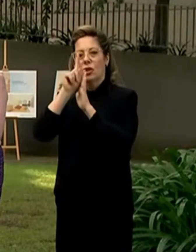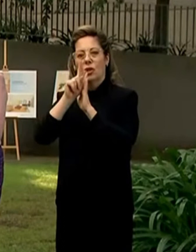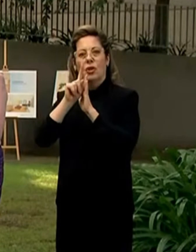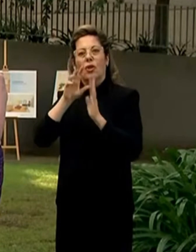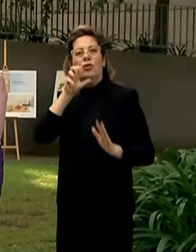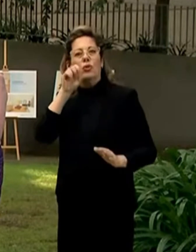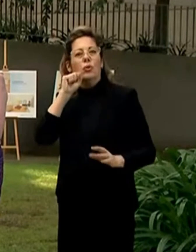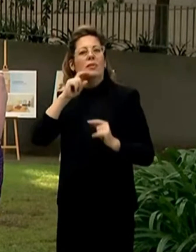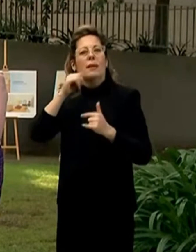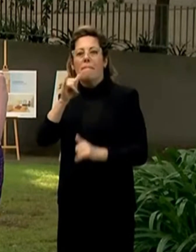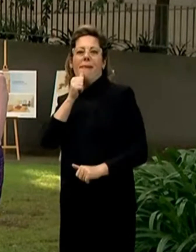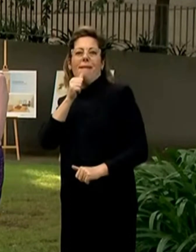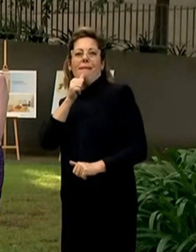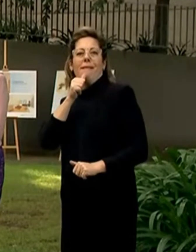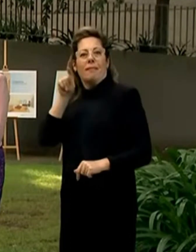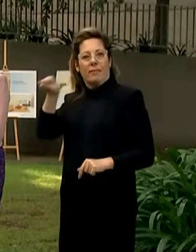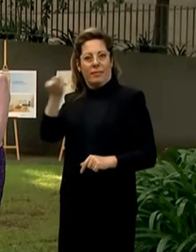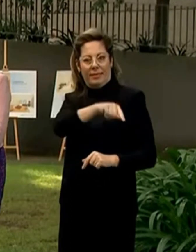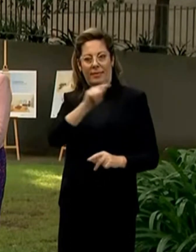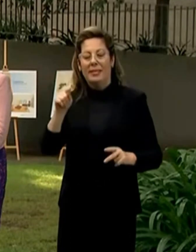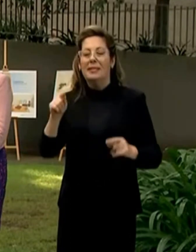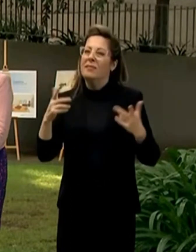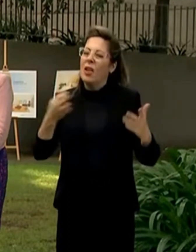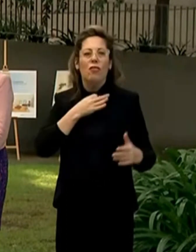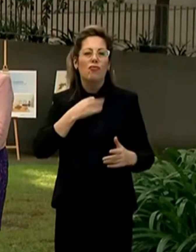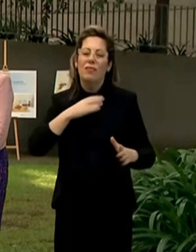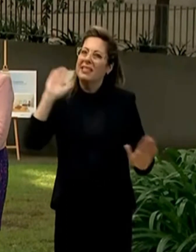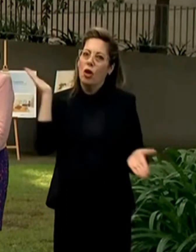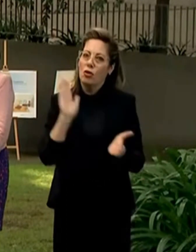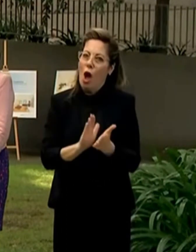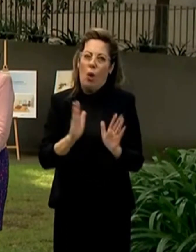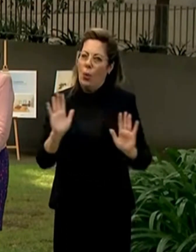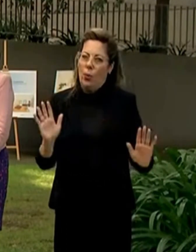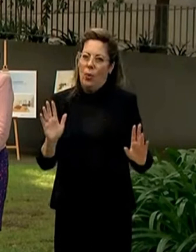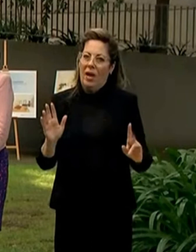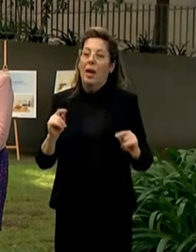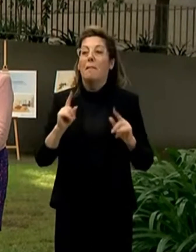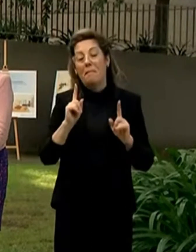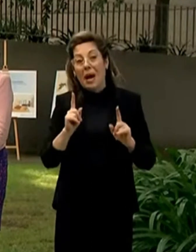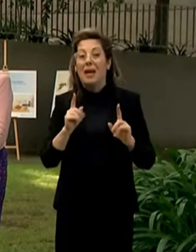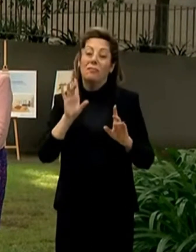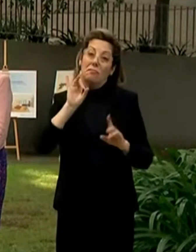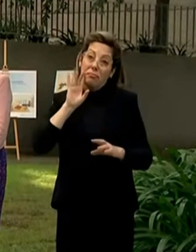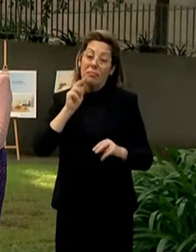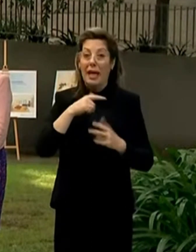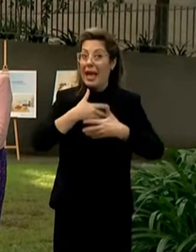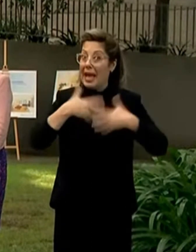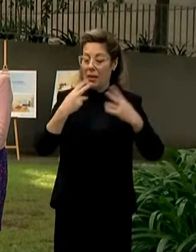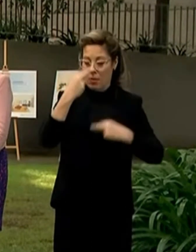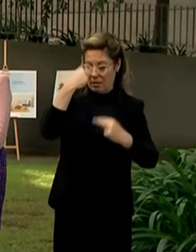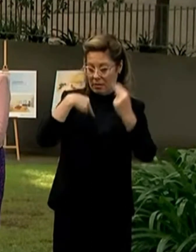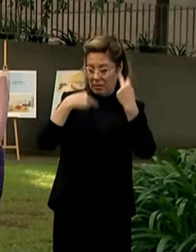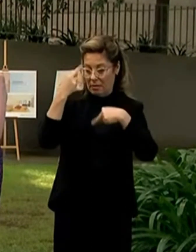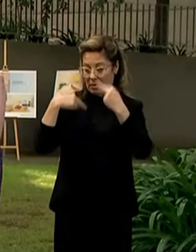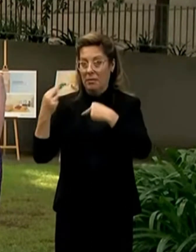incredibly low. Anyone who's visited the shopping centre on these days should monitor for symptoms, and if they develop, seek testing.